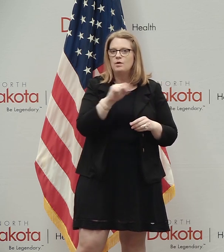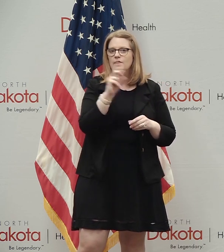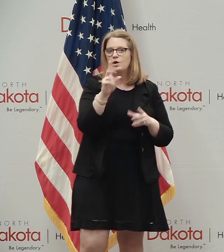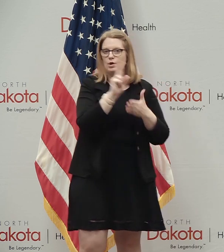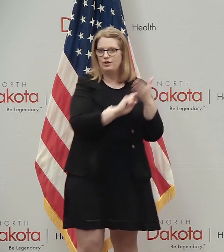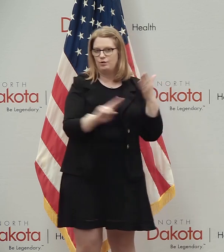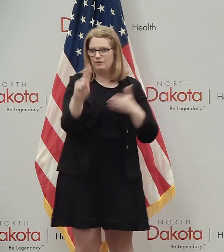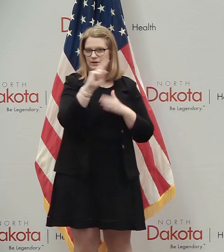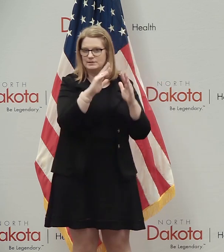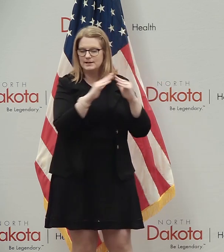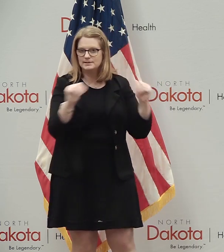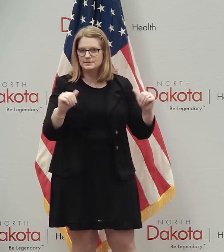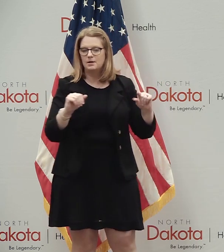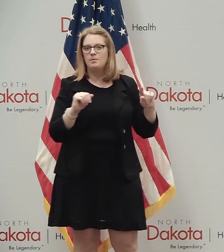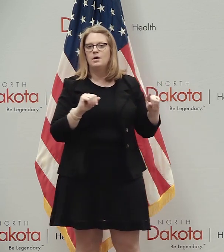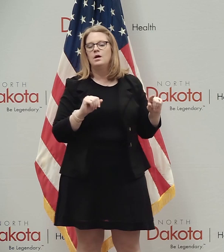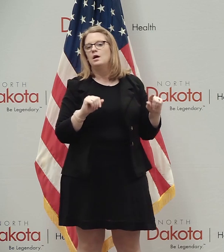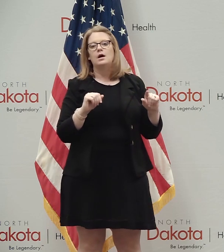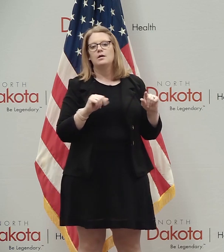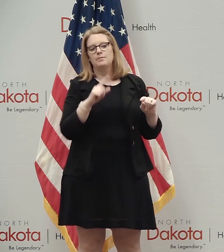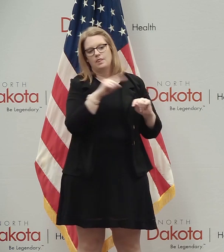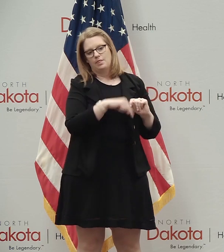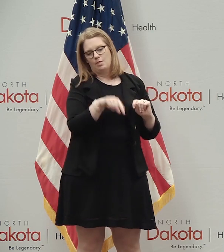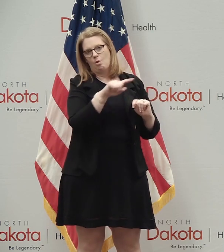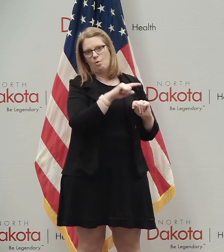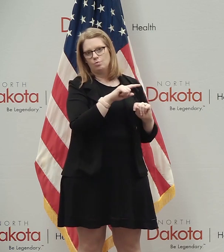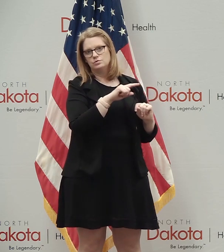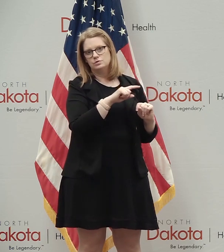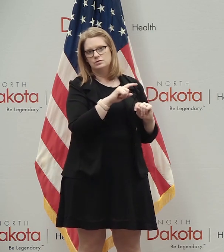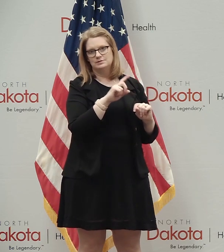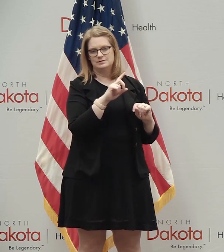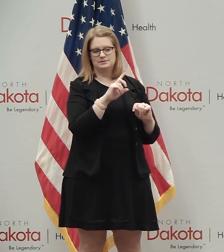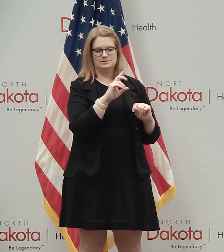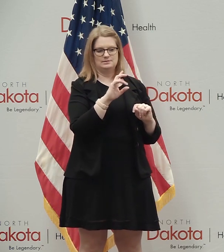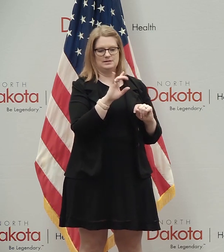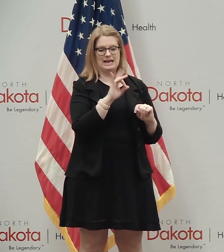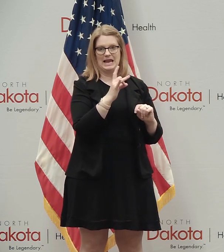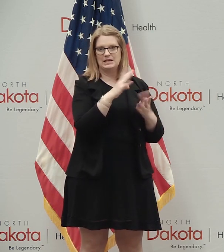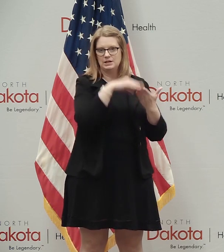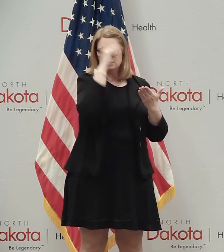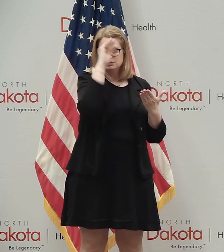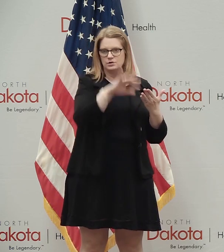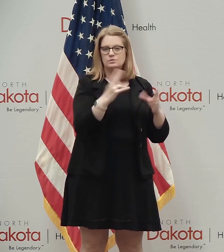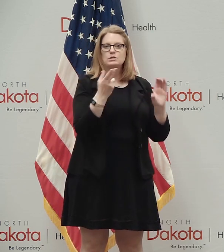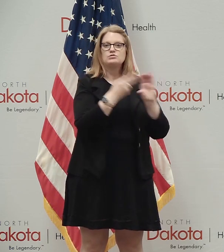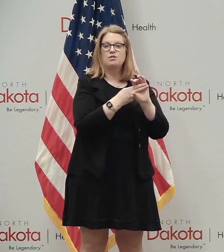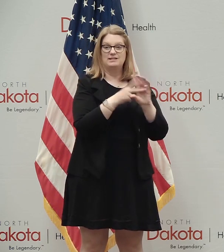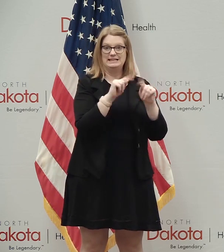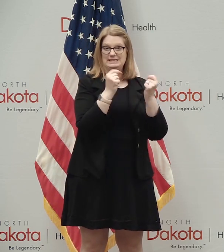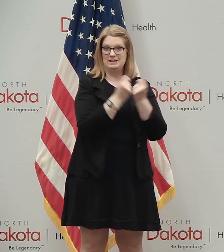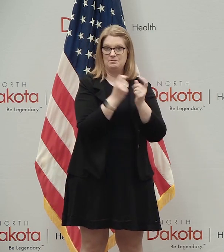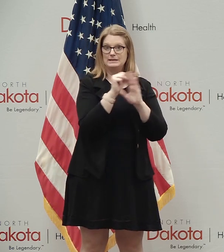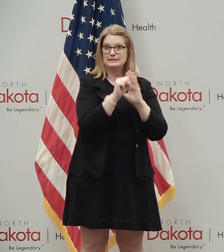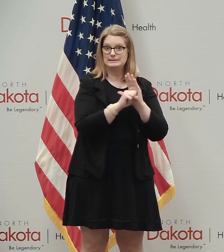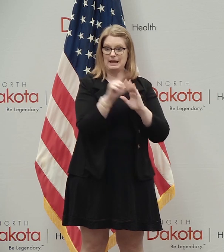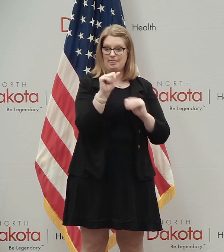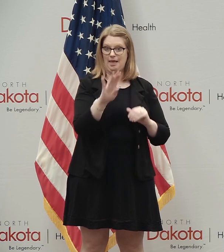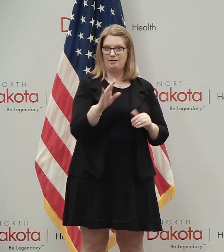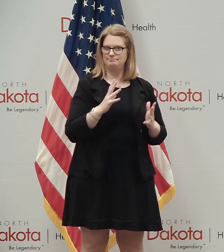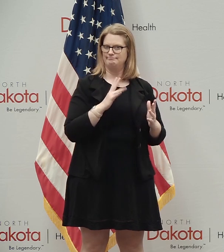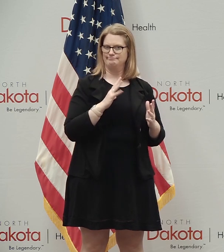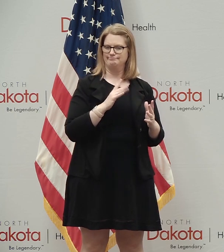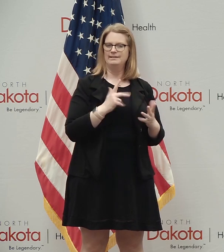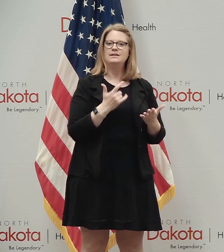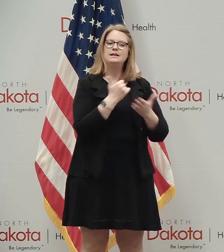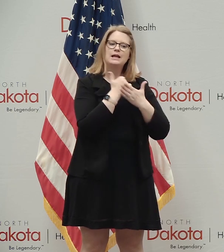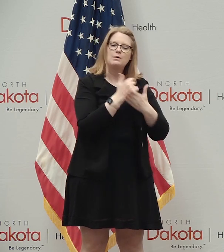university system, but those 8 students are going to be joining our team at the state lab, so welcome aboard. They're going to be